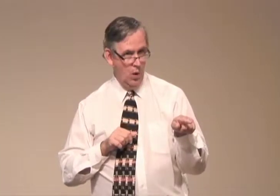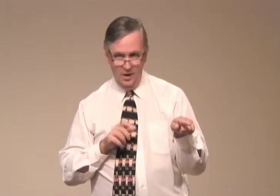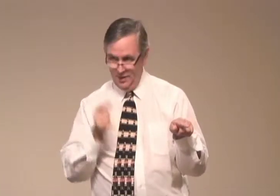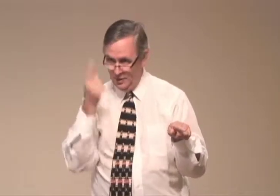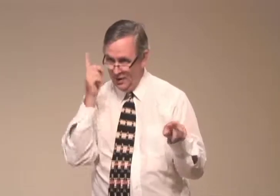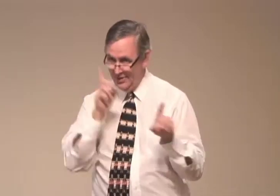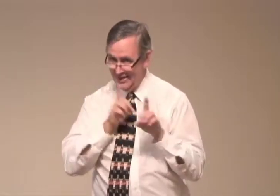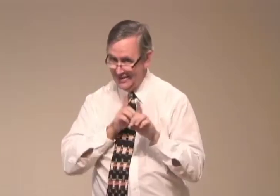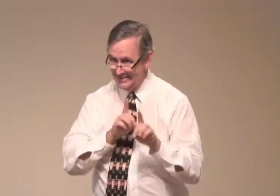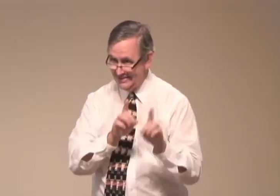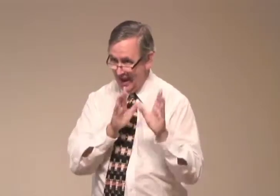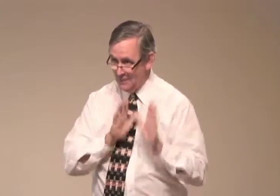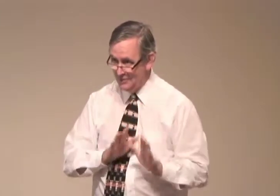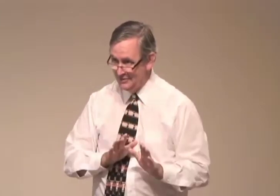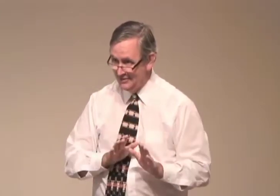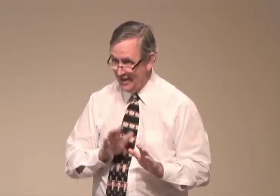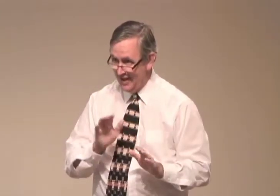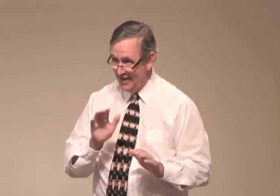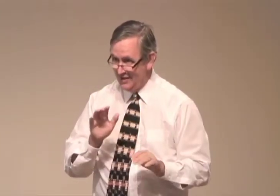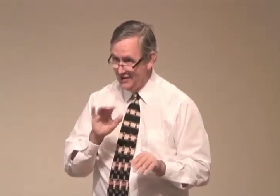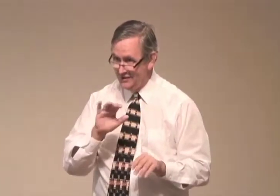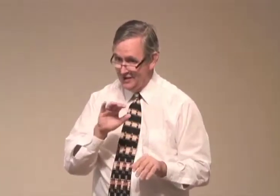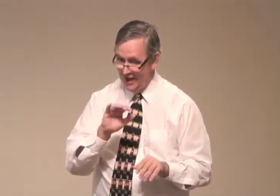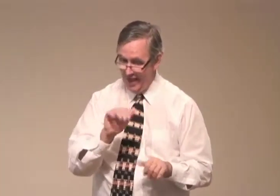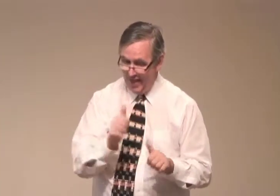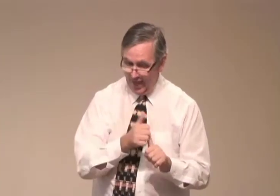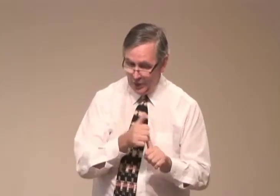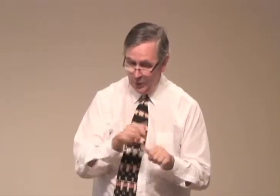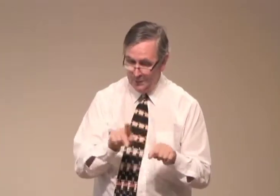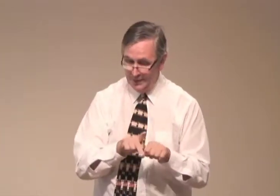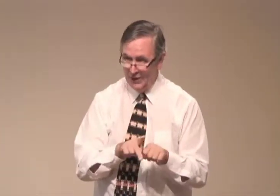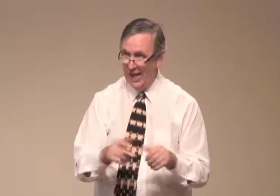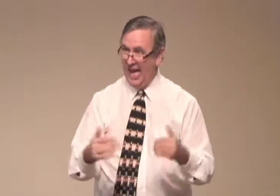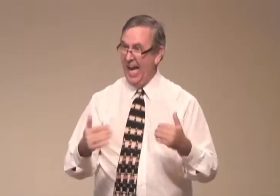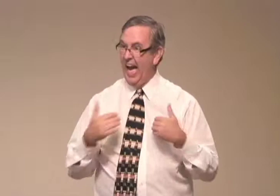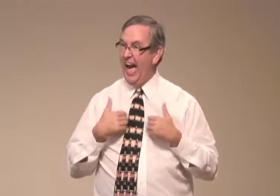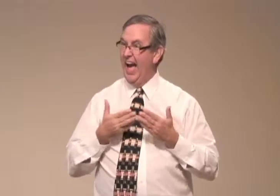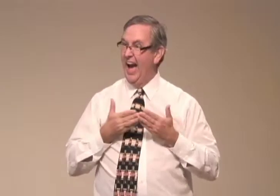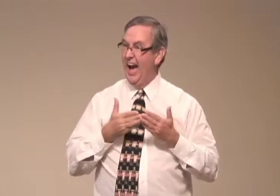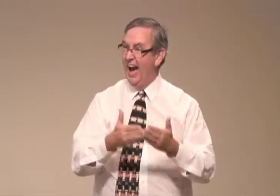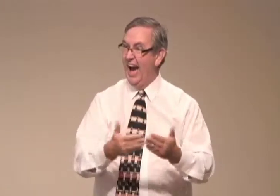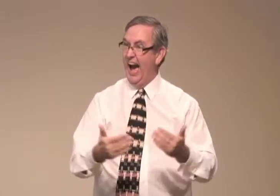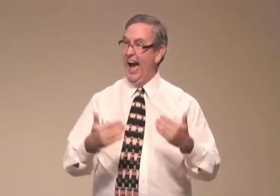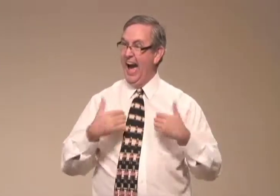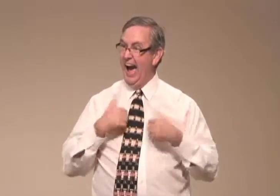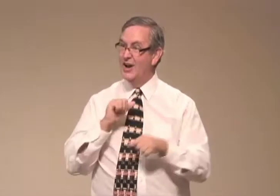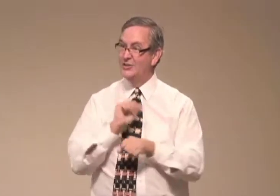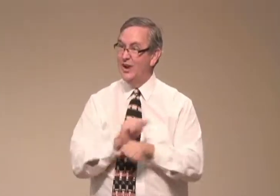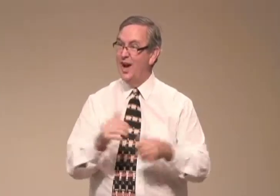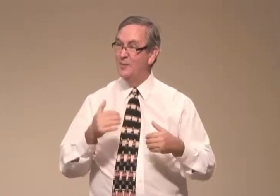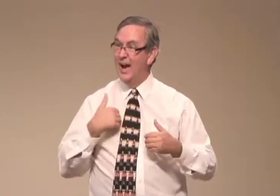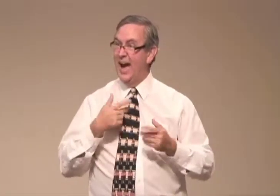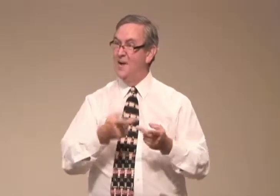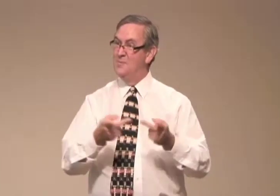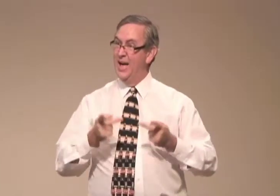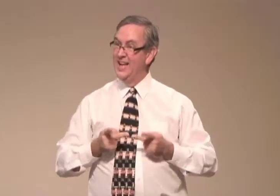Jesus said to the disciples who had homes, who had jobs, who had everything, he asked them to leave those things.